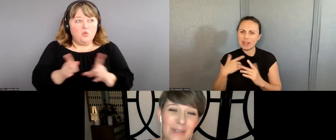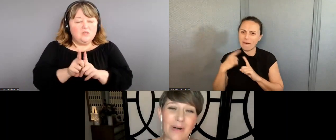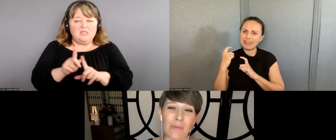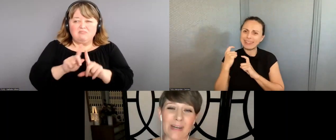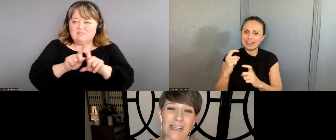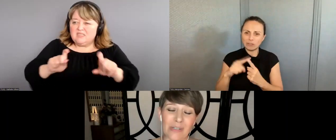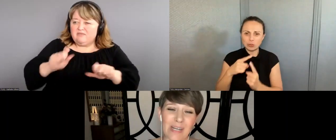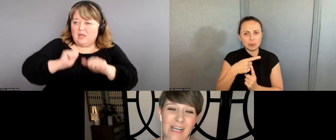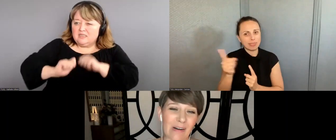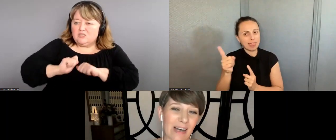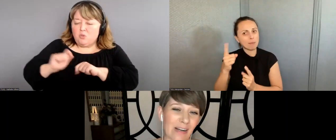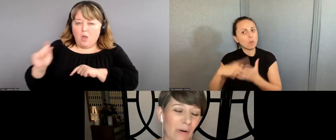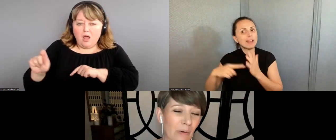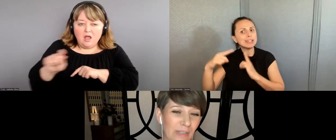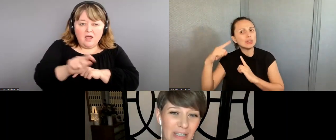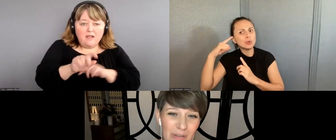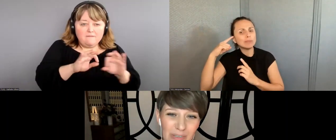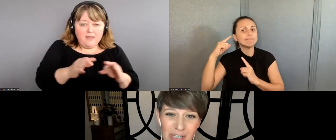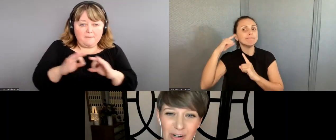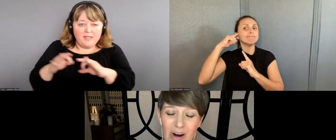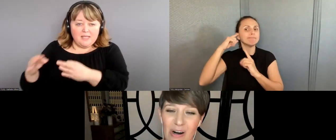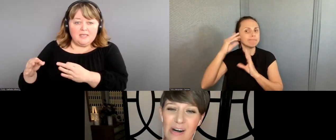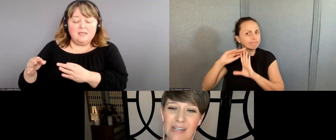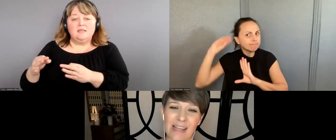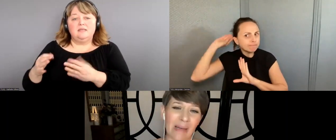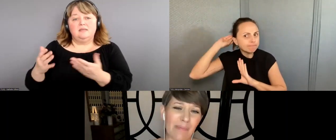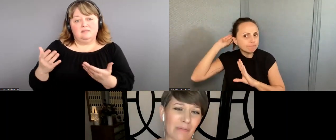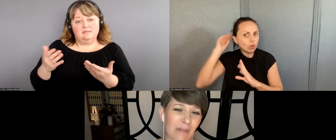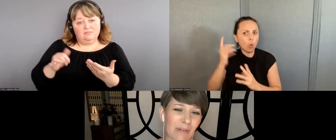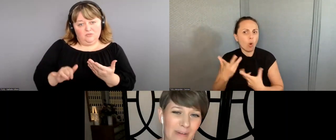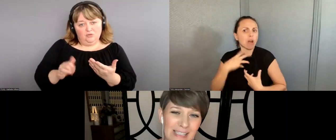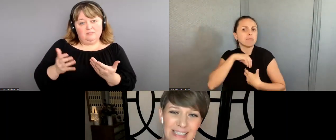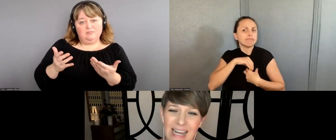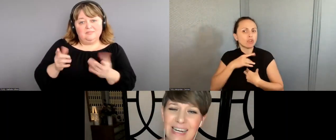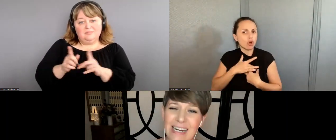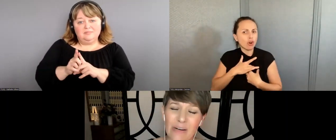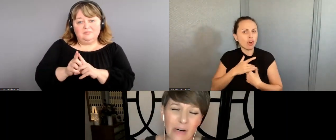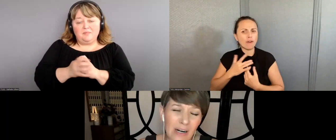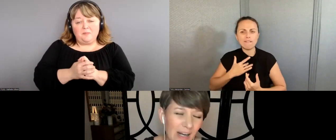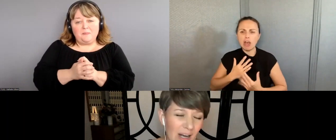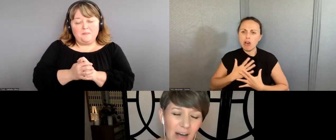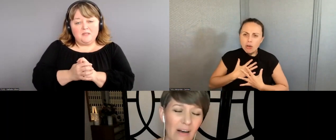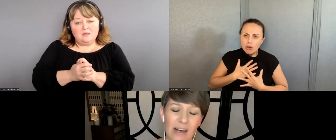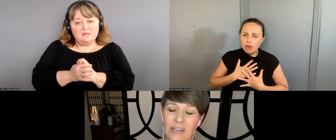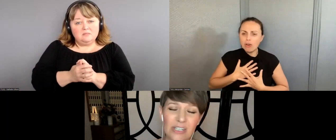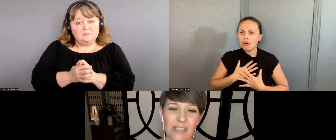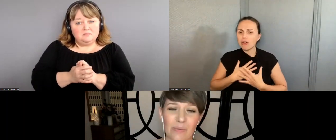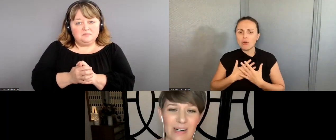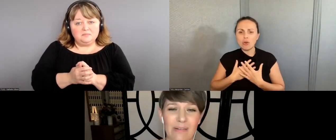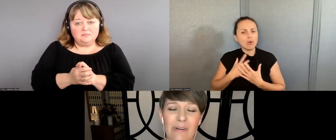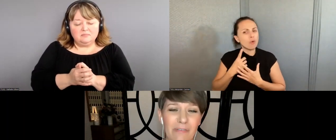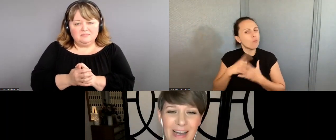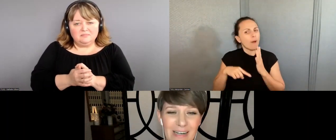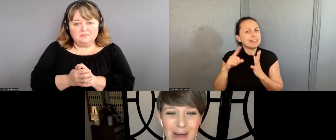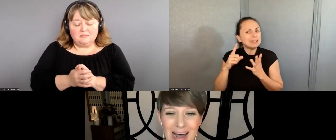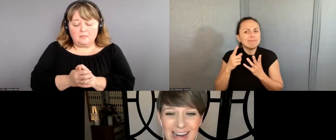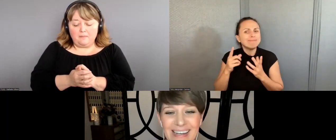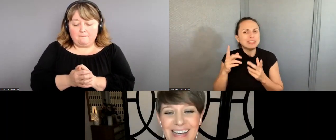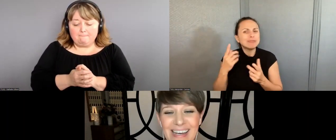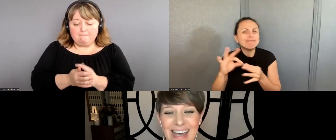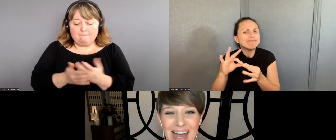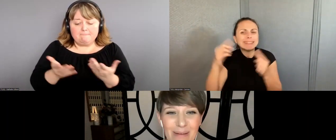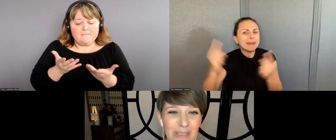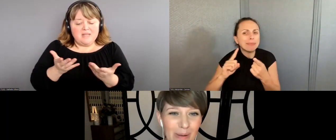them. What did you hear that you're holding close to your heart that maybe really resonated, or, oh, you just want to reflect